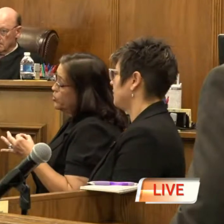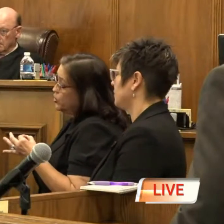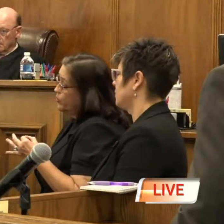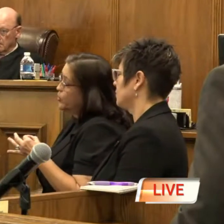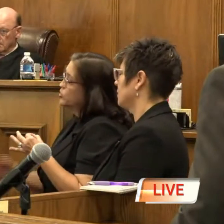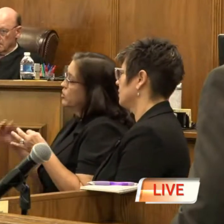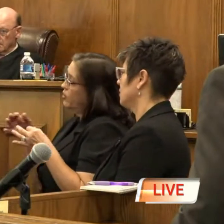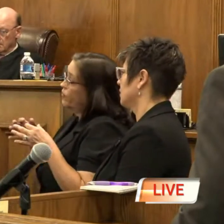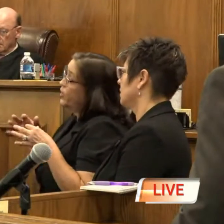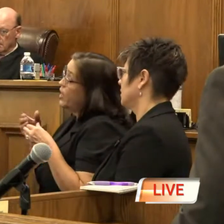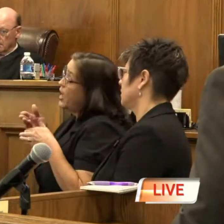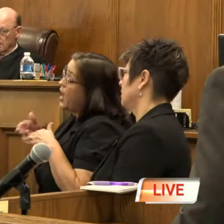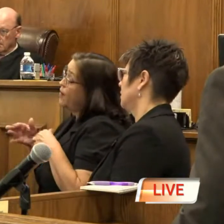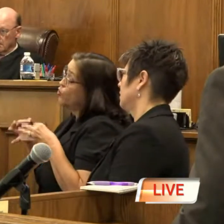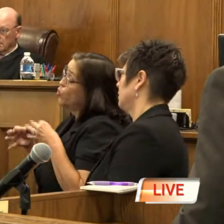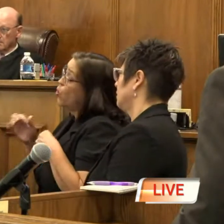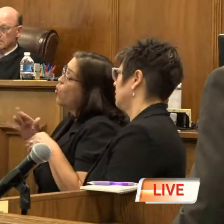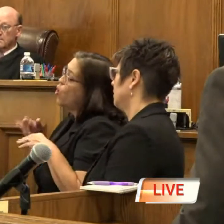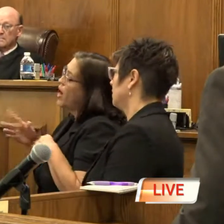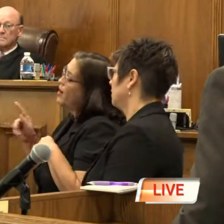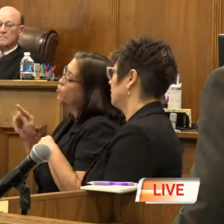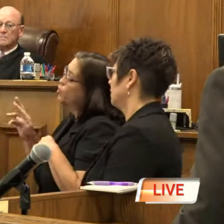The interpreter's clarifying.